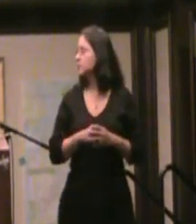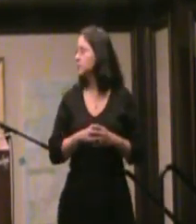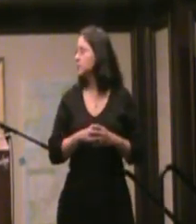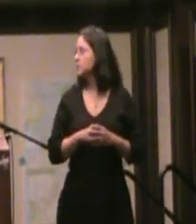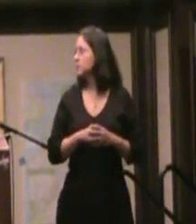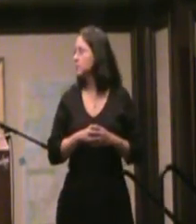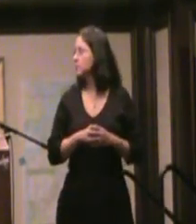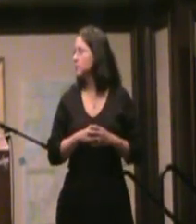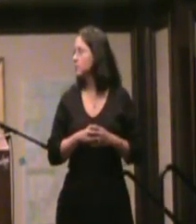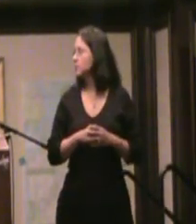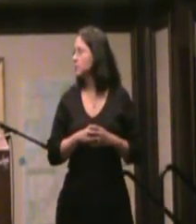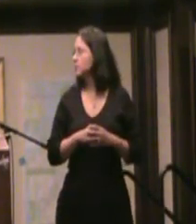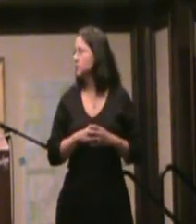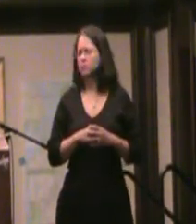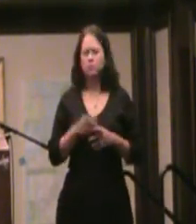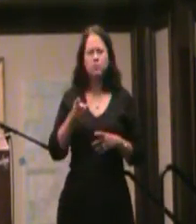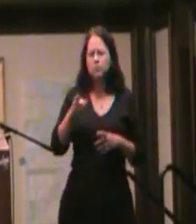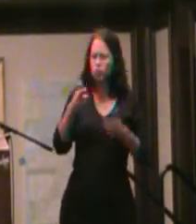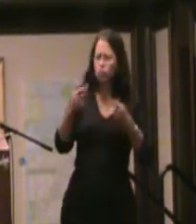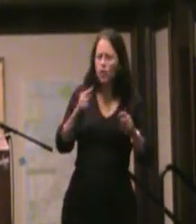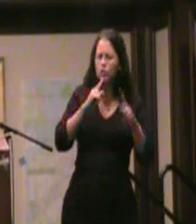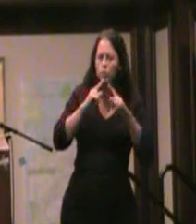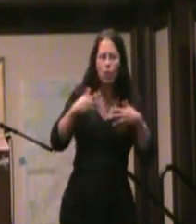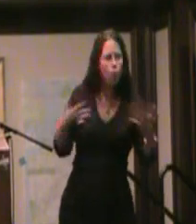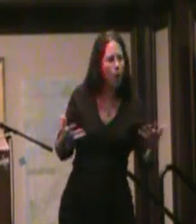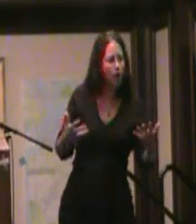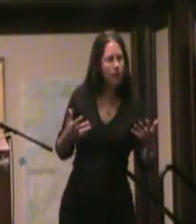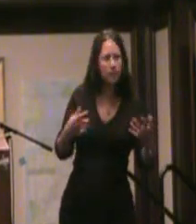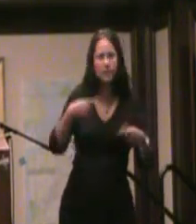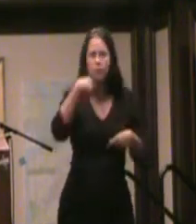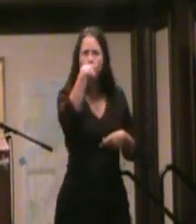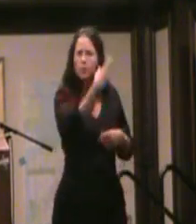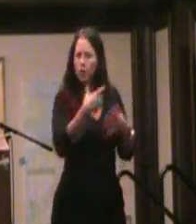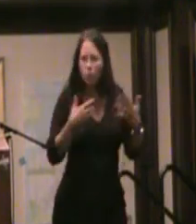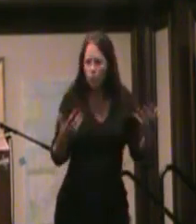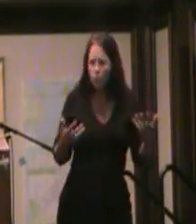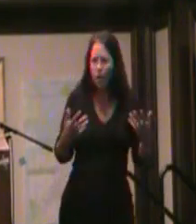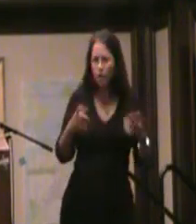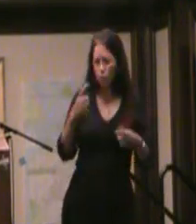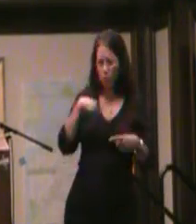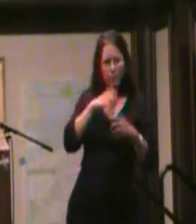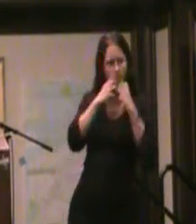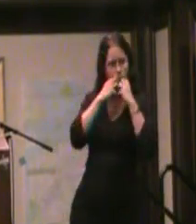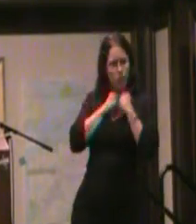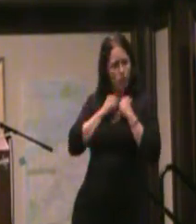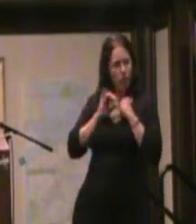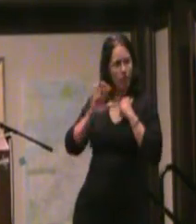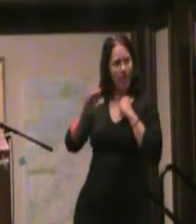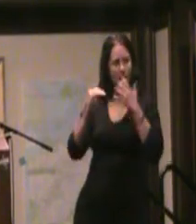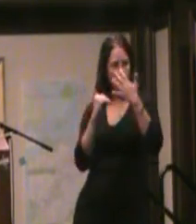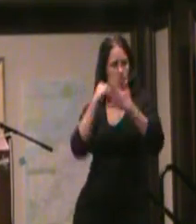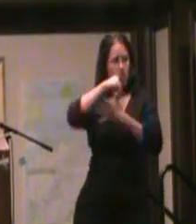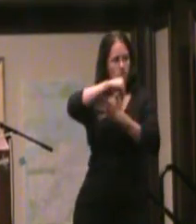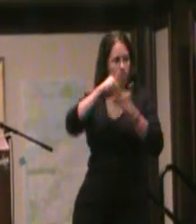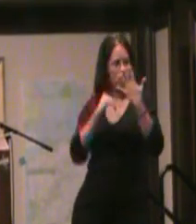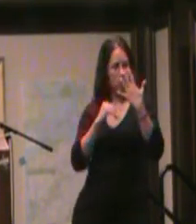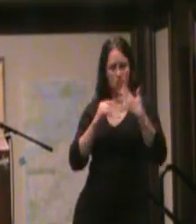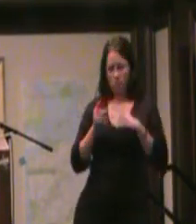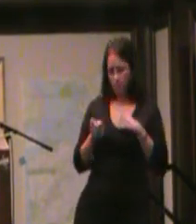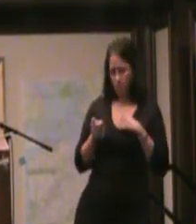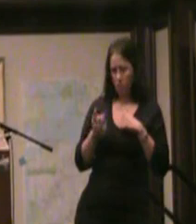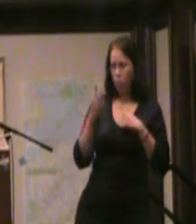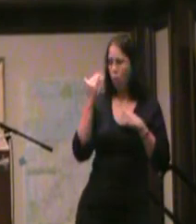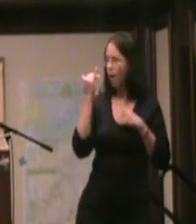person trying to communicate? What are they trying to get across? And we need to preserve that because there are